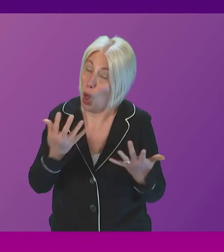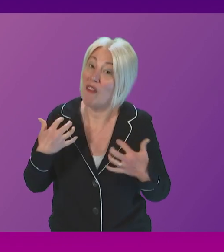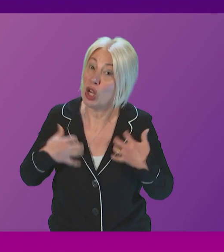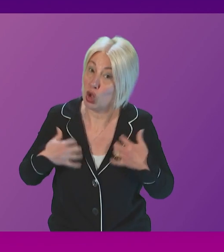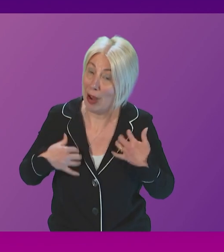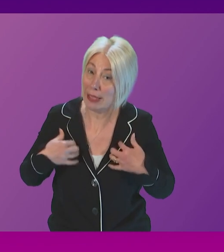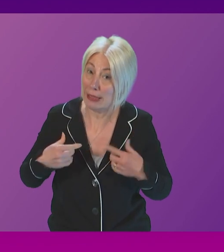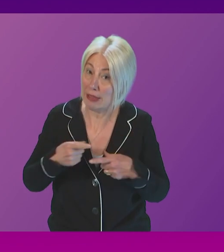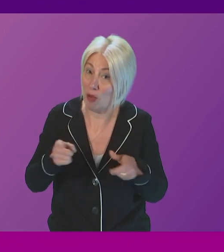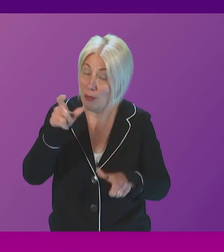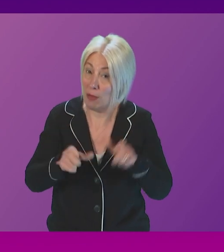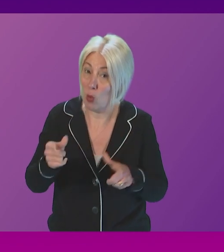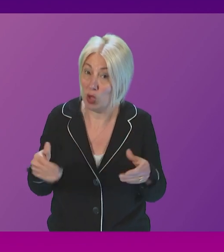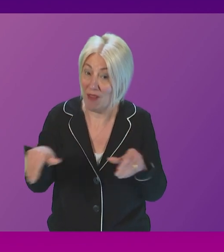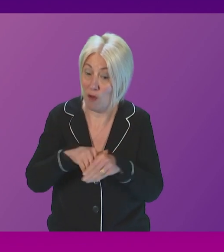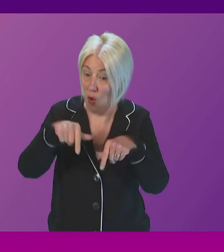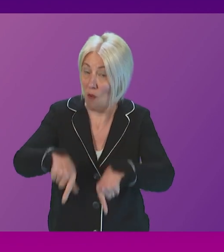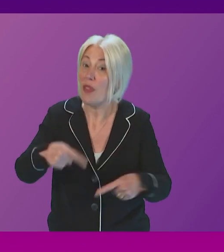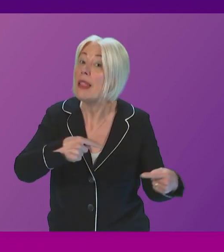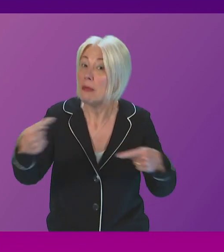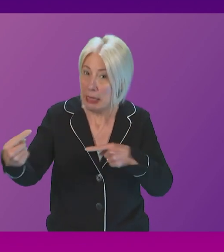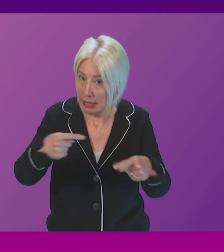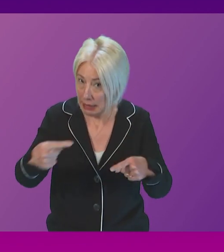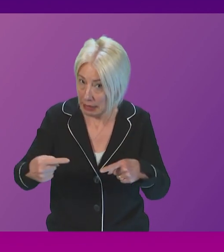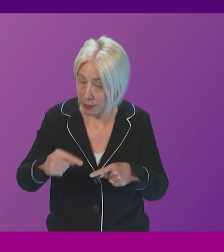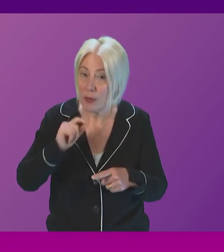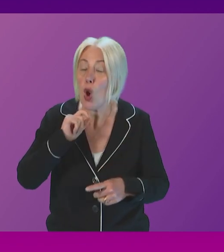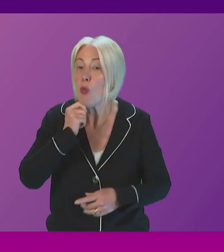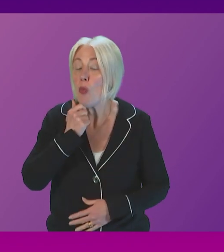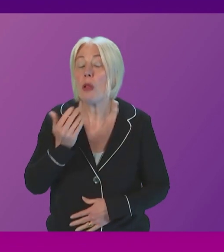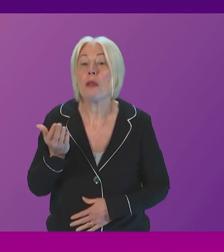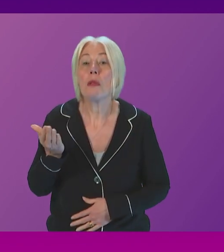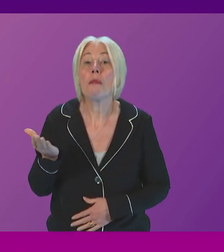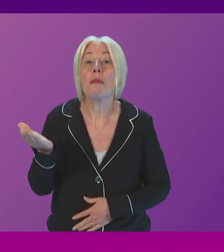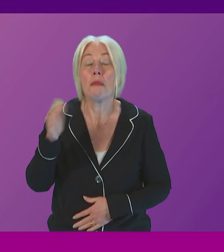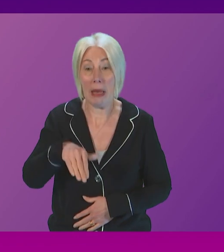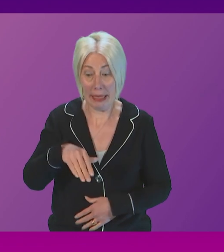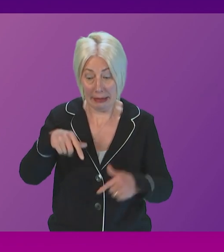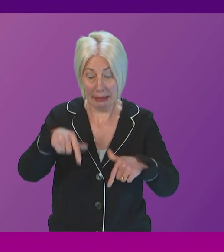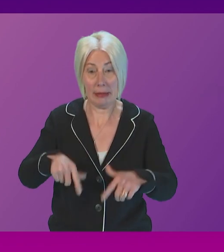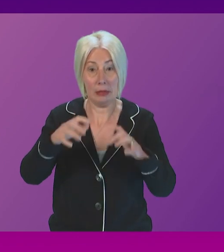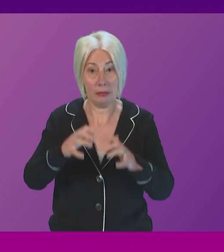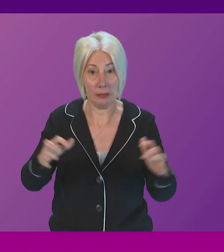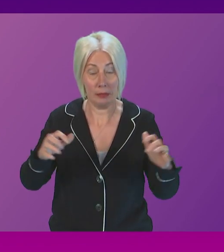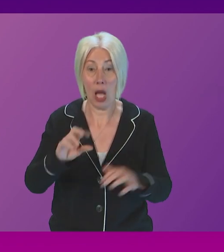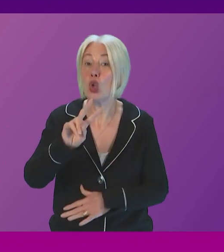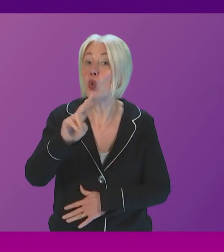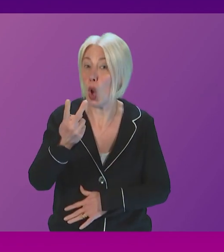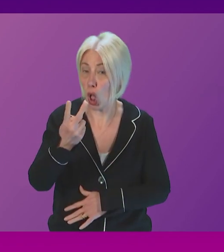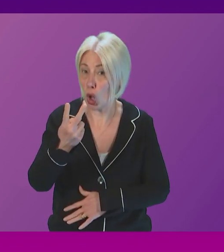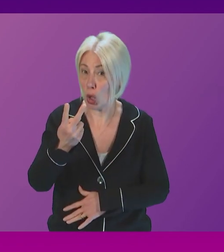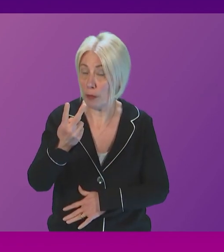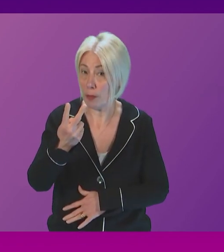in members participating in this debate. We will be resuming our business this afternoon in the chamber at 2pm